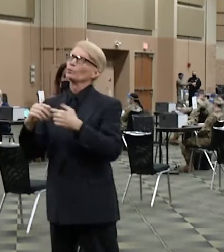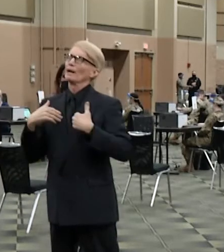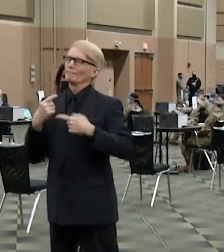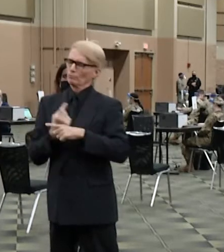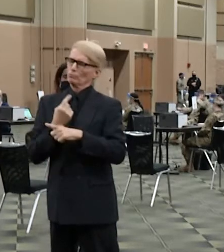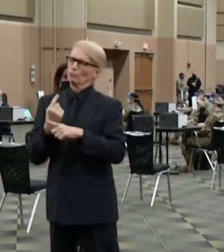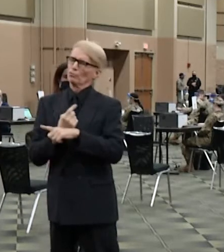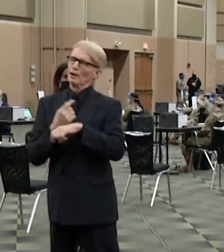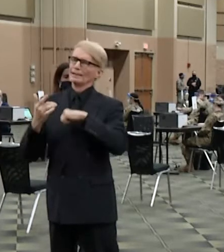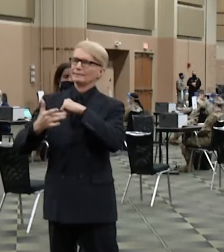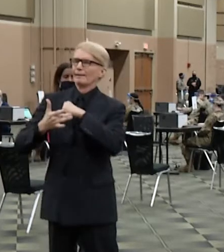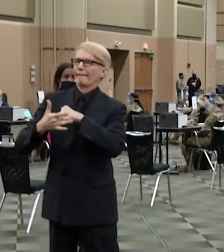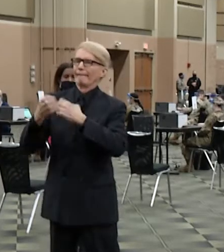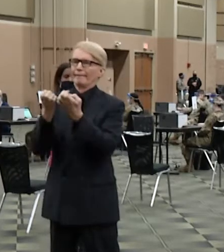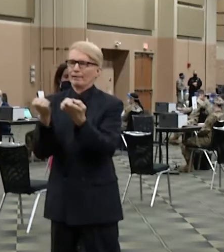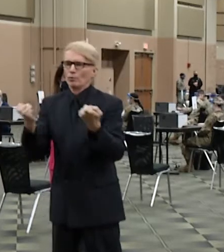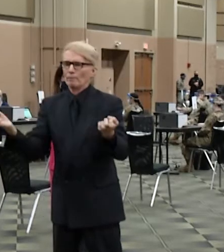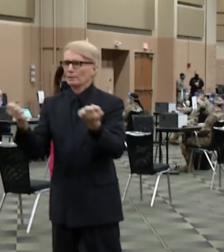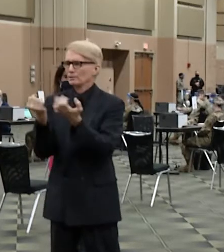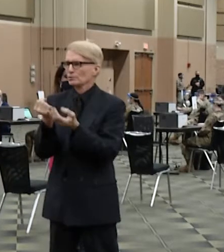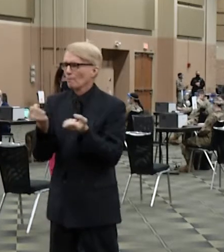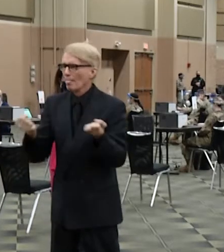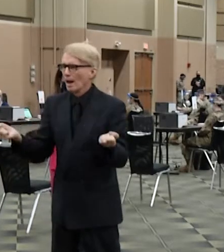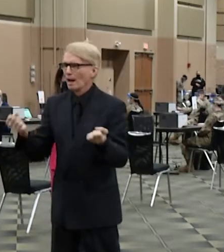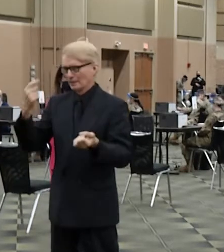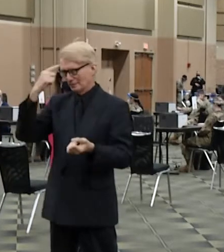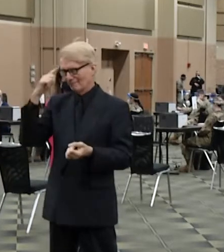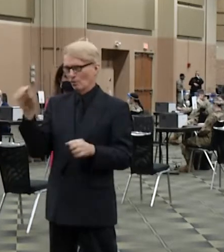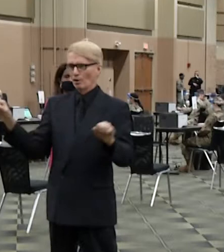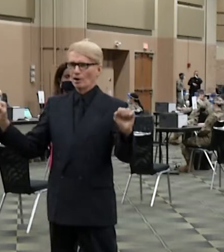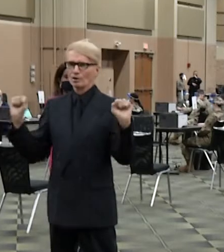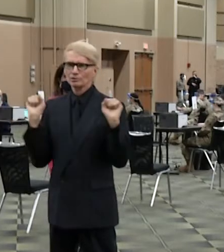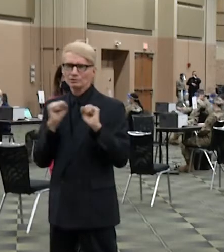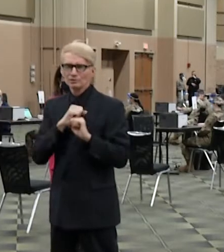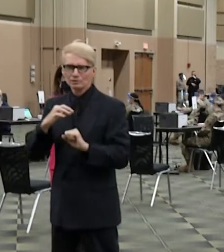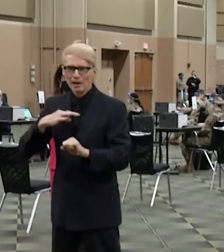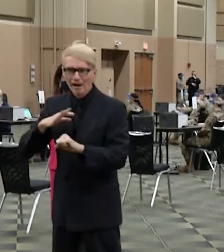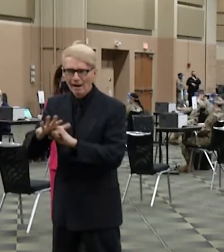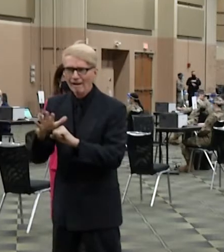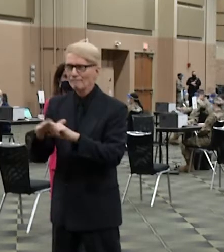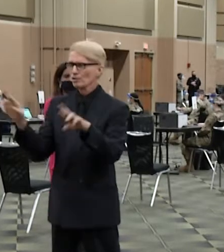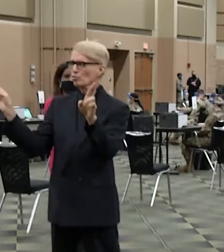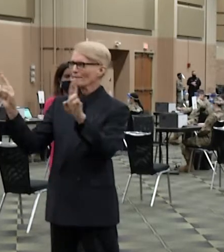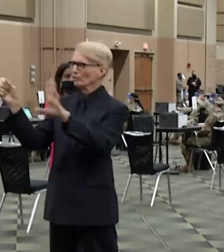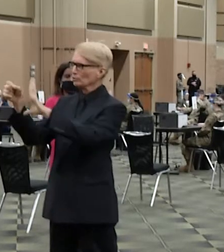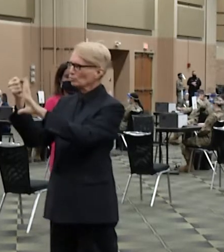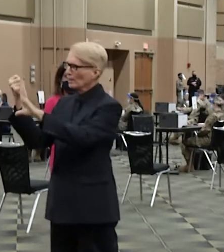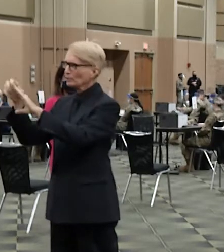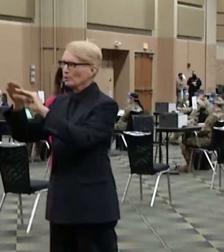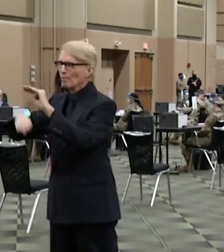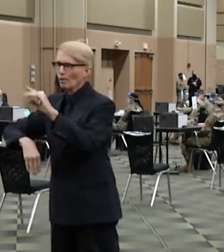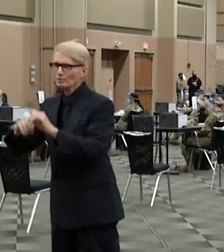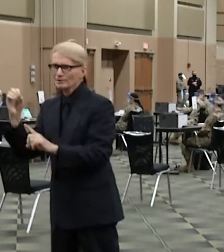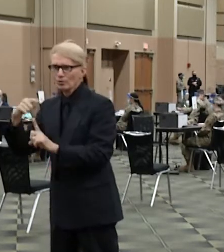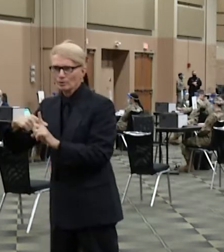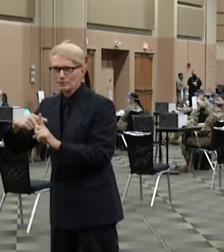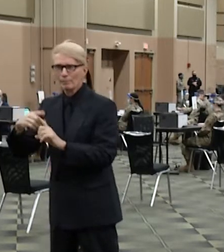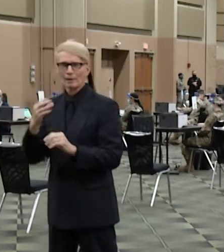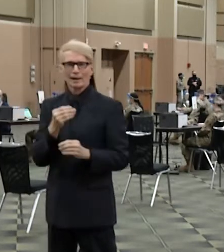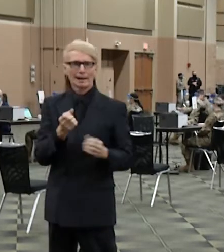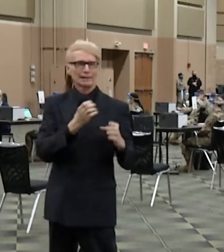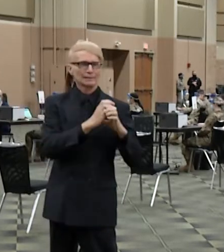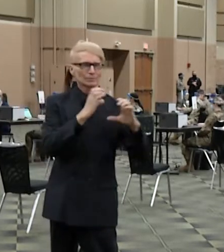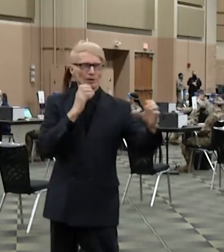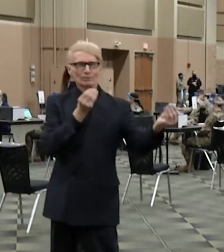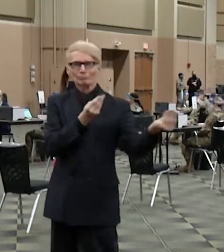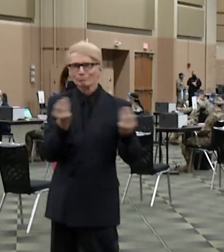for technology, the supplies, the staffing, the refrigeration, the patient and traffic flow logistics, the security, and even the funds